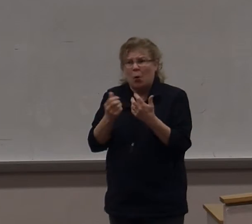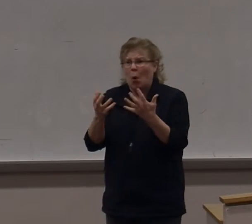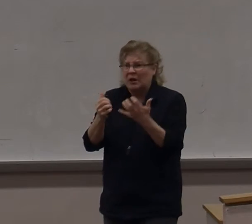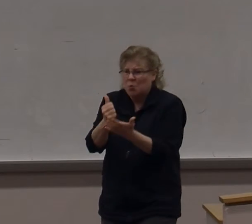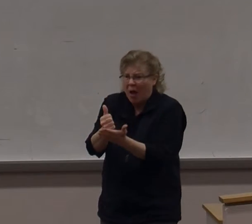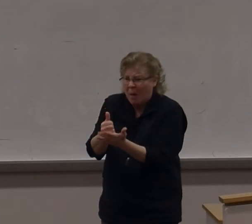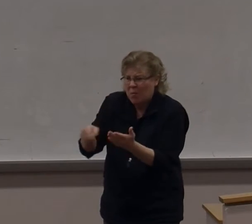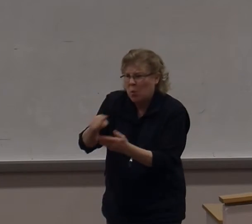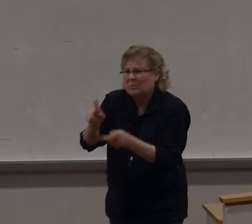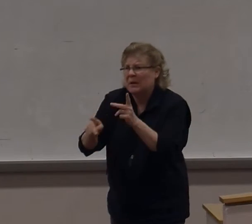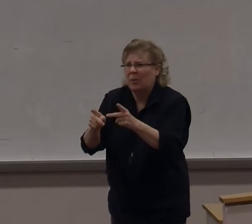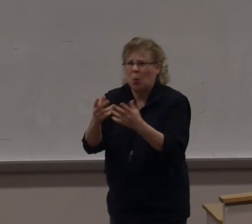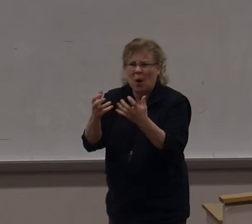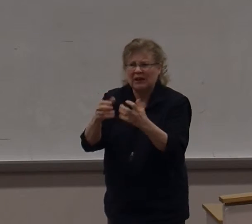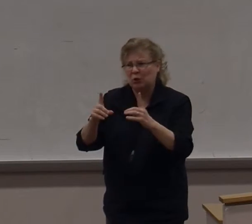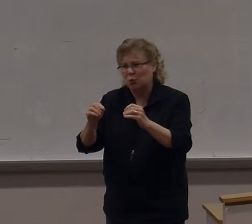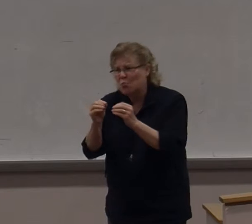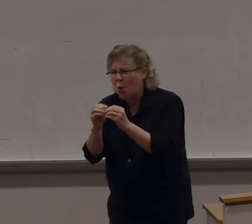That's a good question.